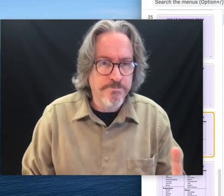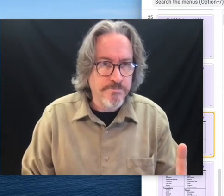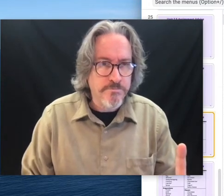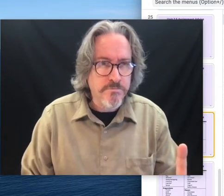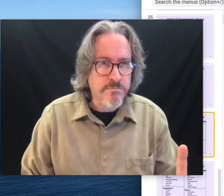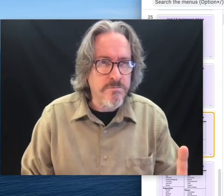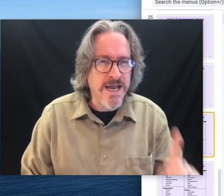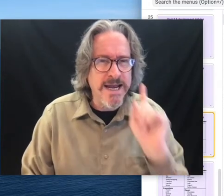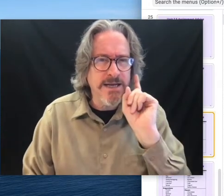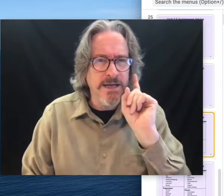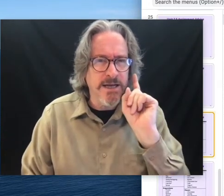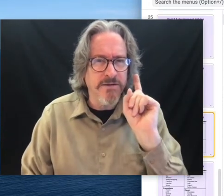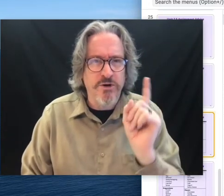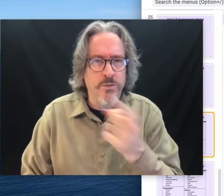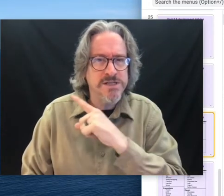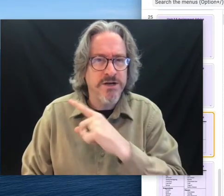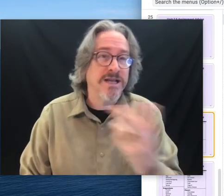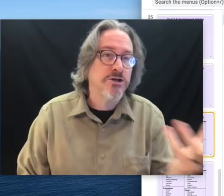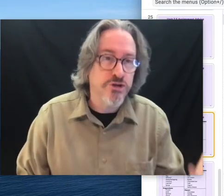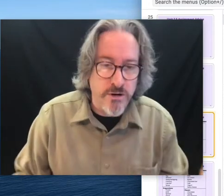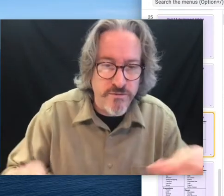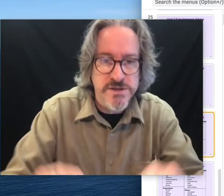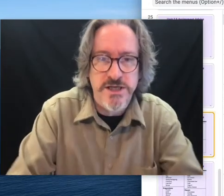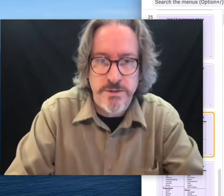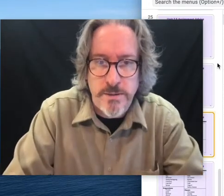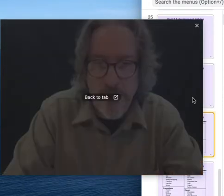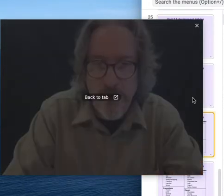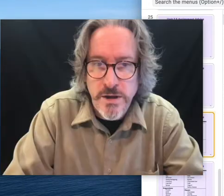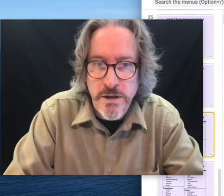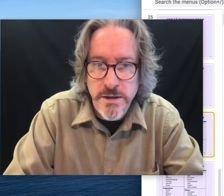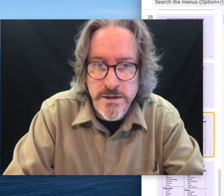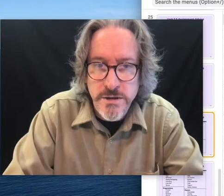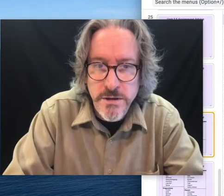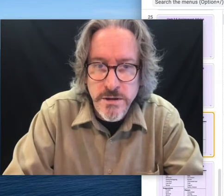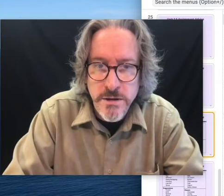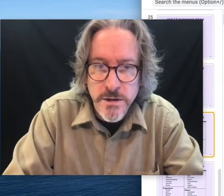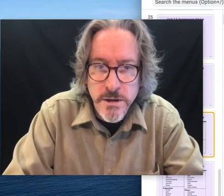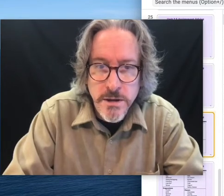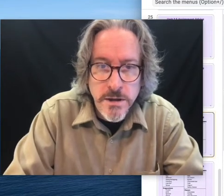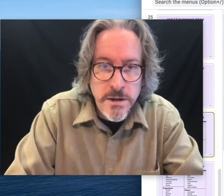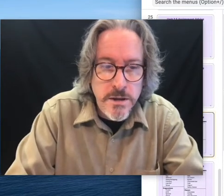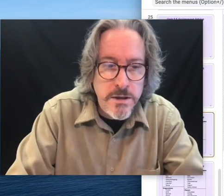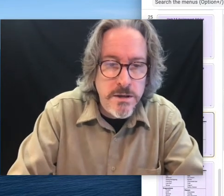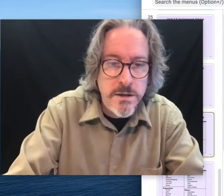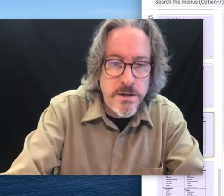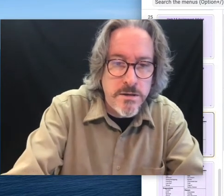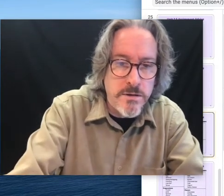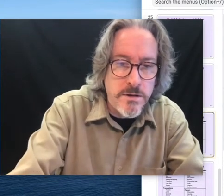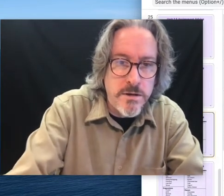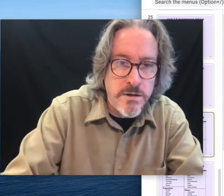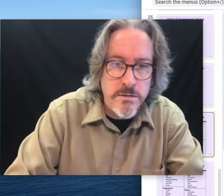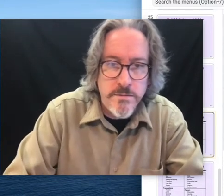them. And if there are ones in your, like truffles, I should probably put a little